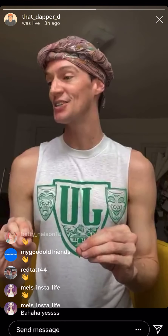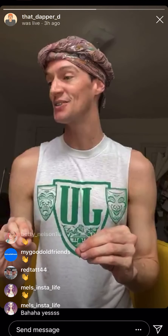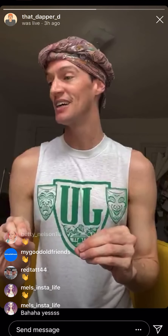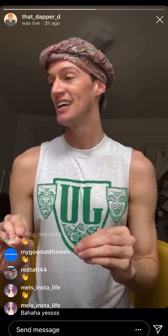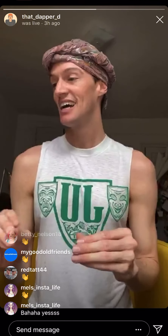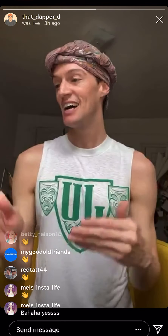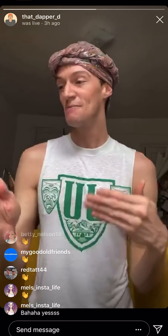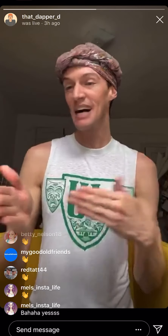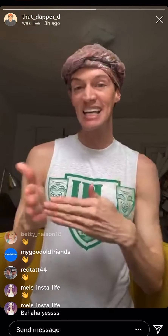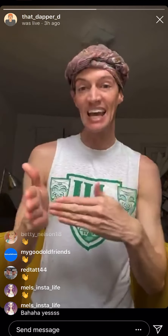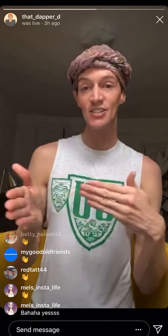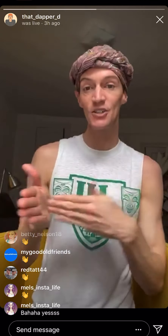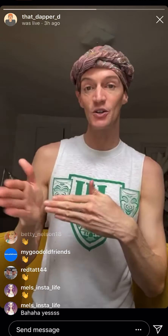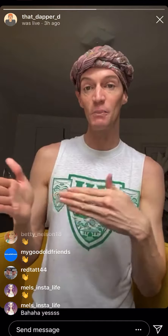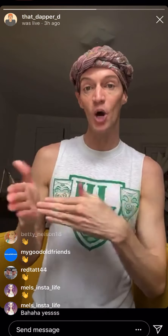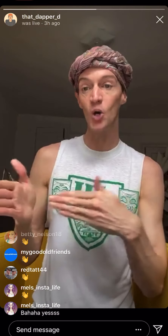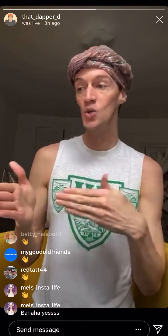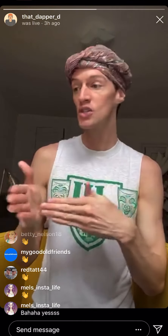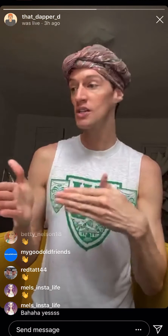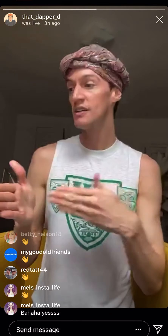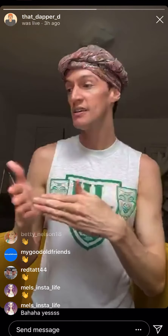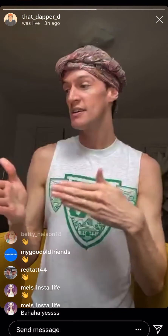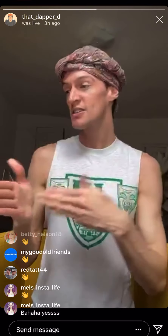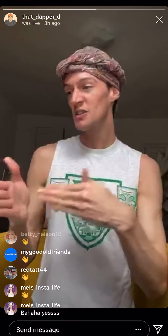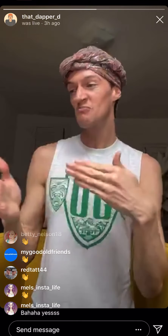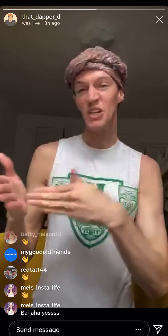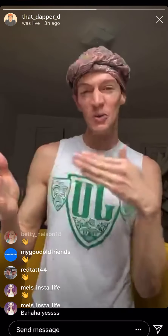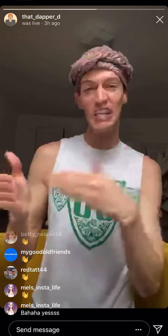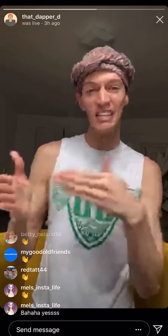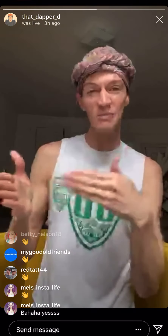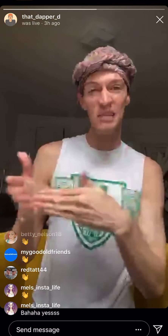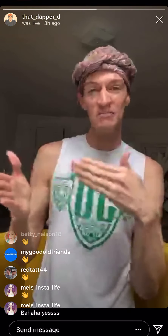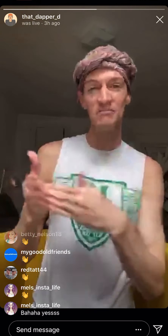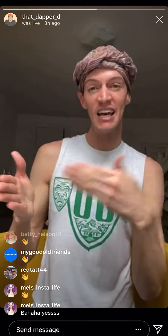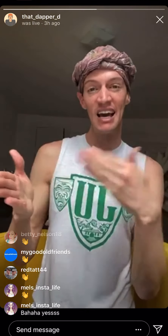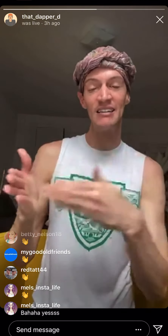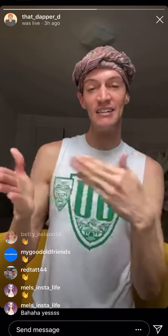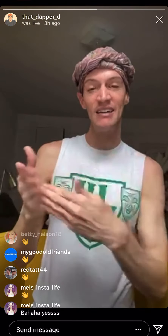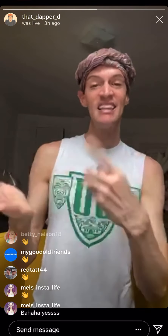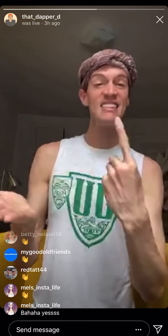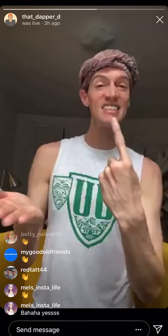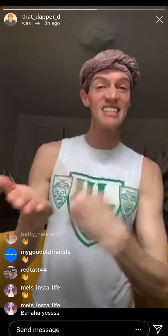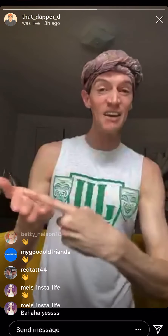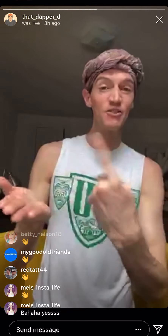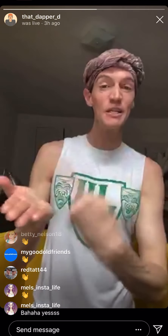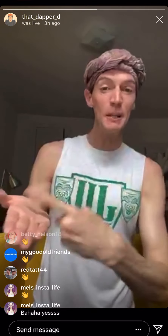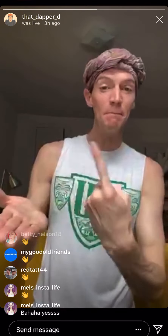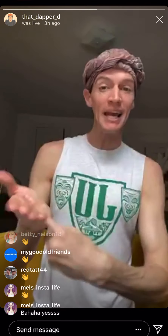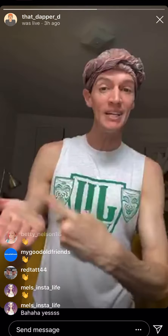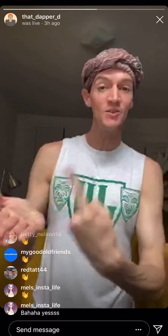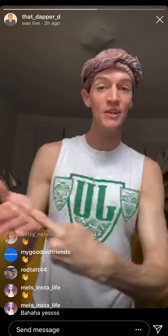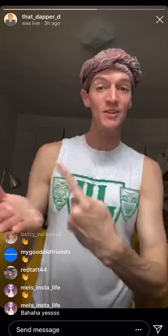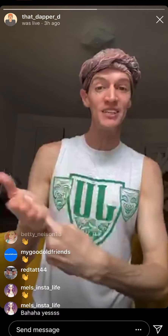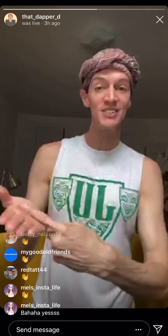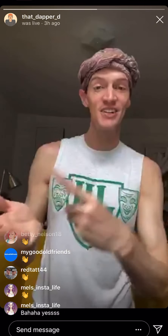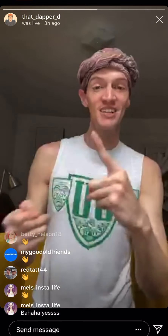um against or opposed so are you against me yeah this is a sign for debate we learned yesterday so you